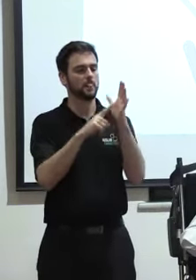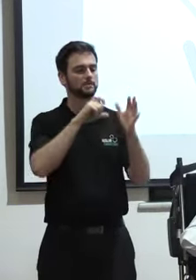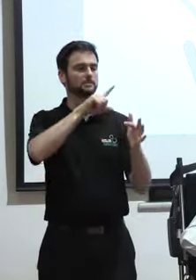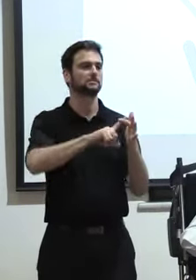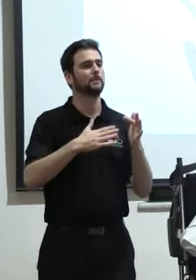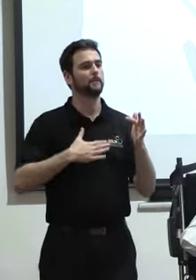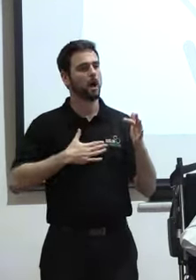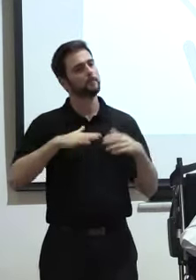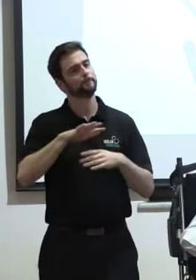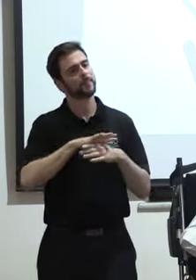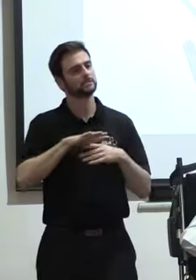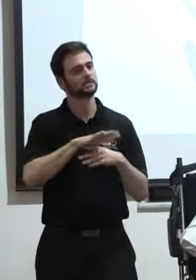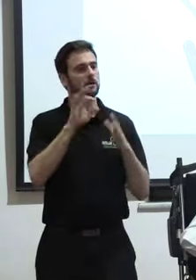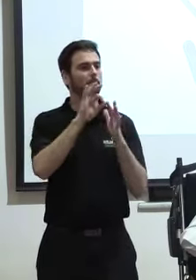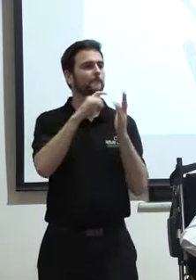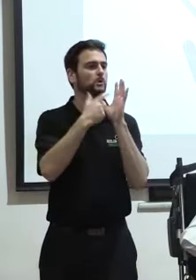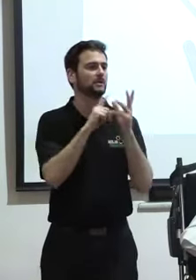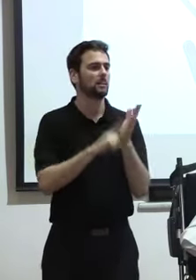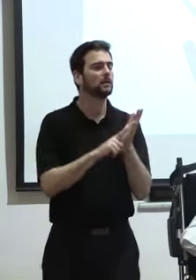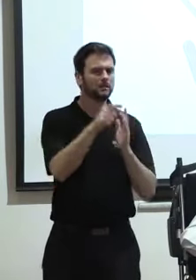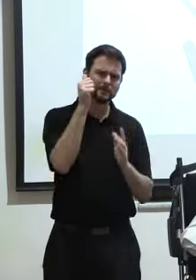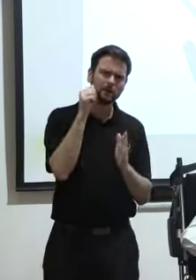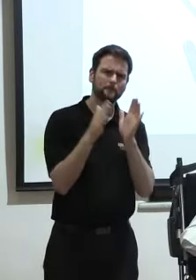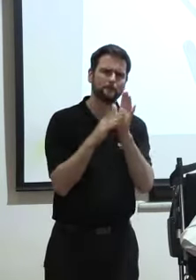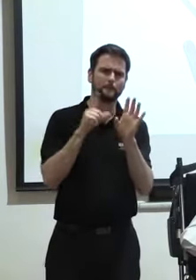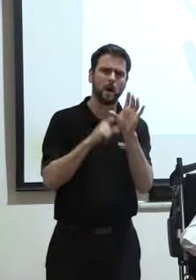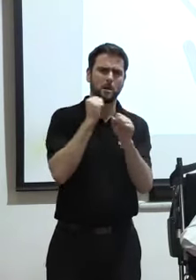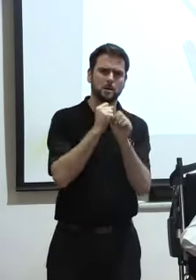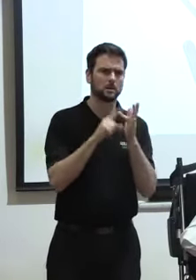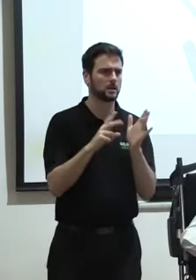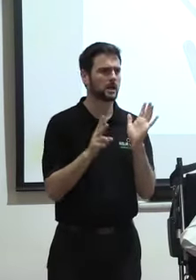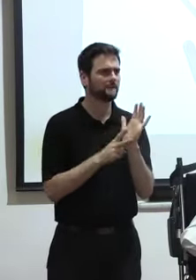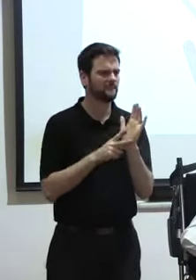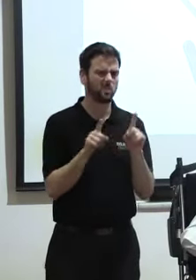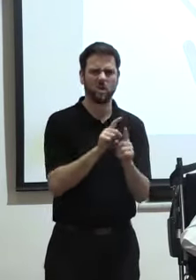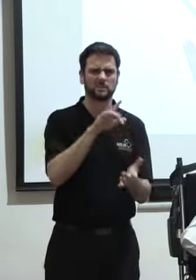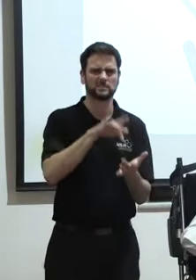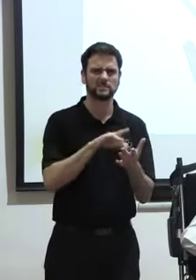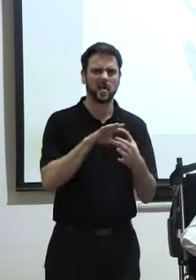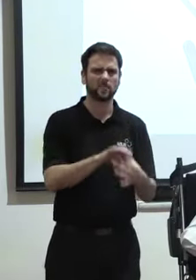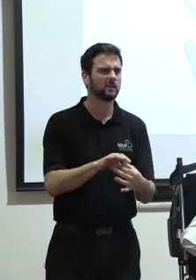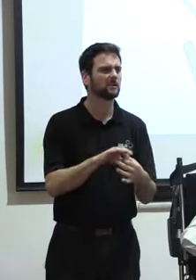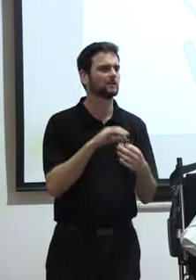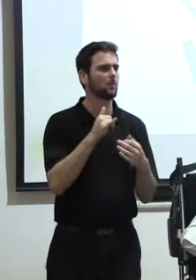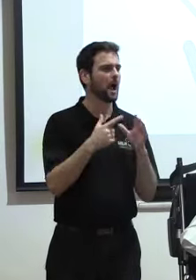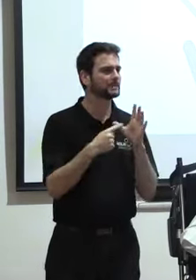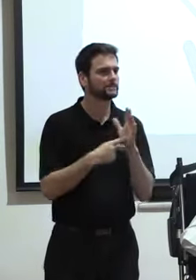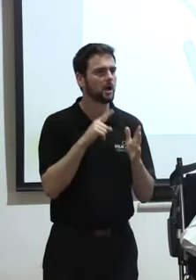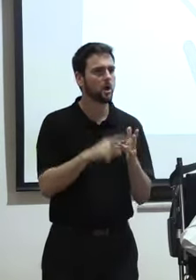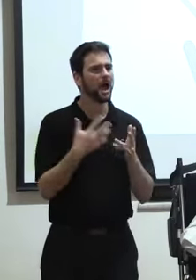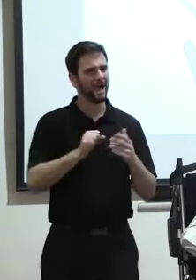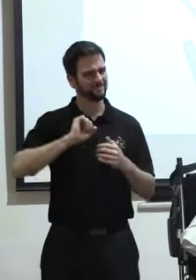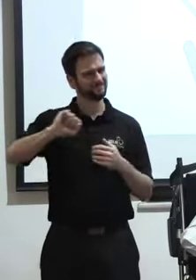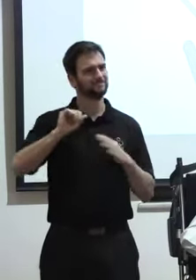linked to MyGov. You might be familiar with MyGov through, Centrelink or the ATO or